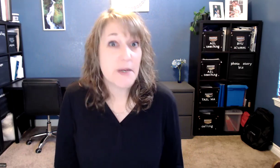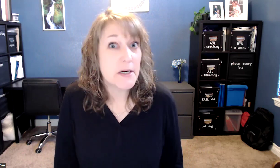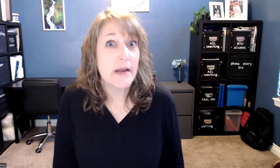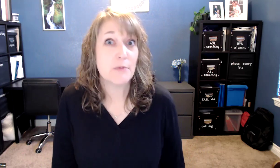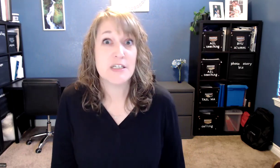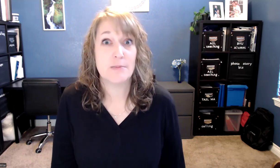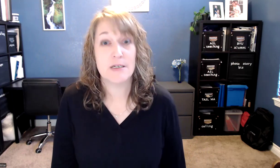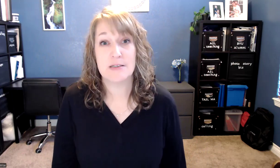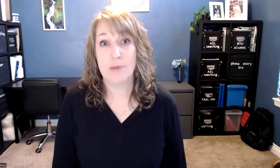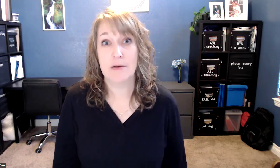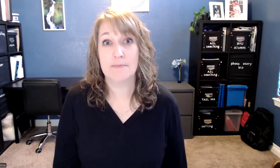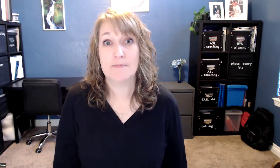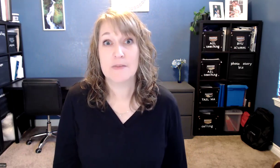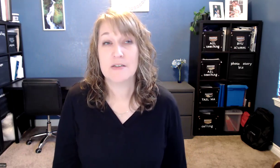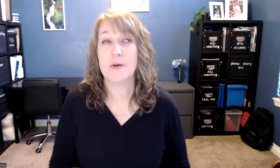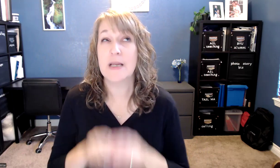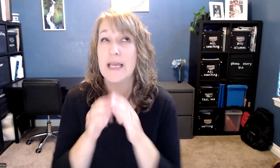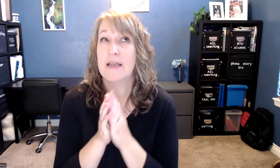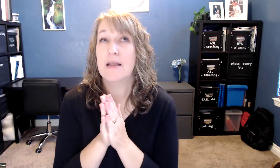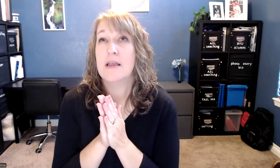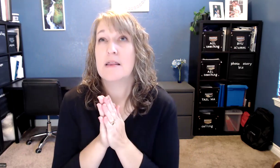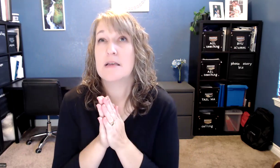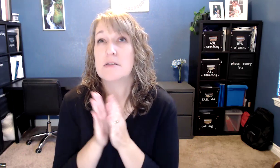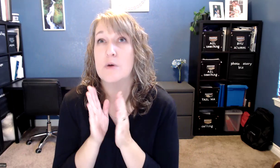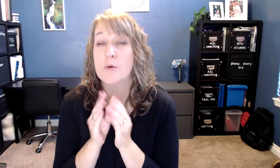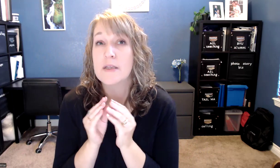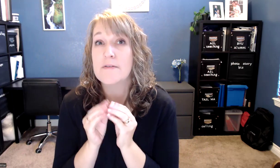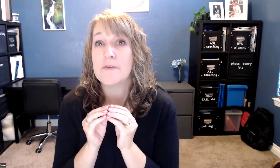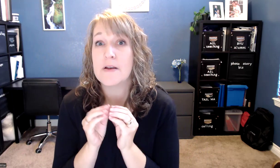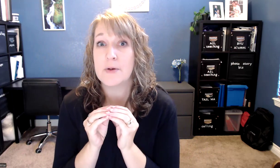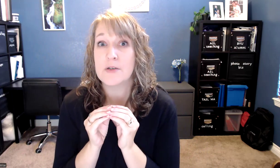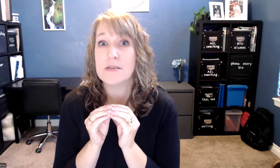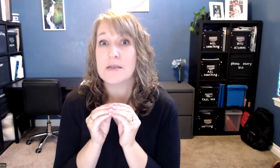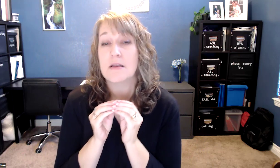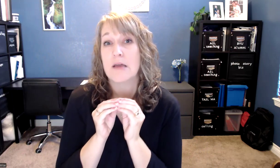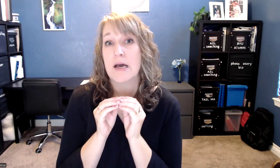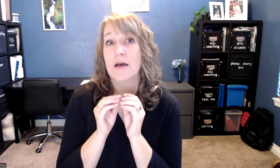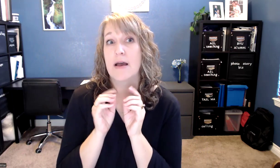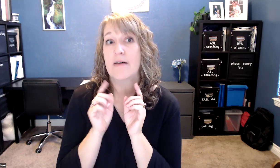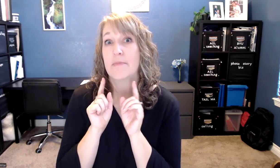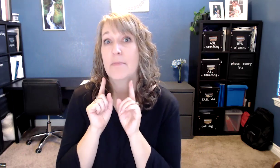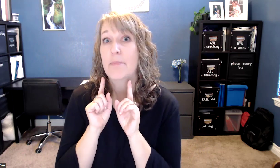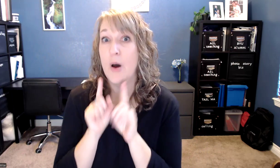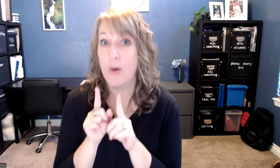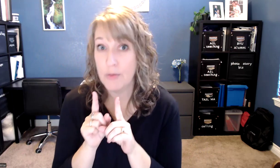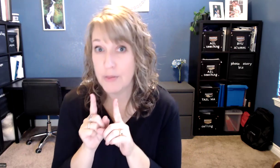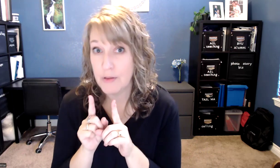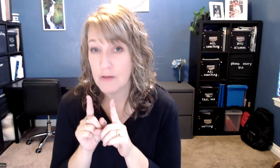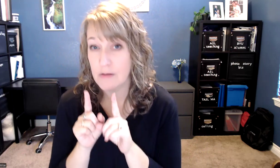bigger and which number is smaller. So again, this is only for numbers that have both of